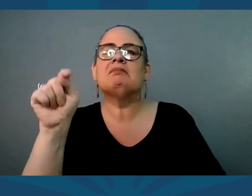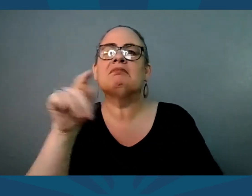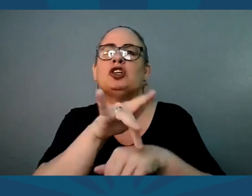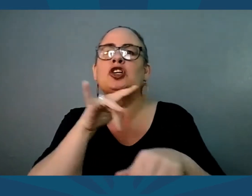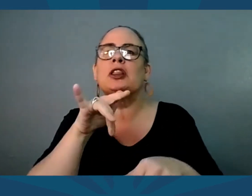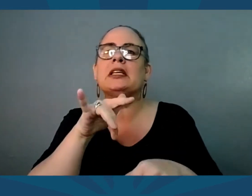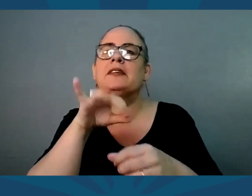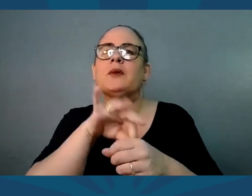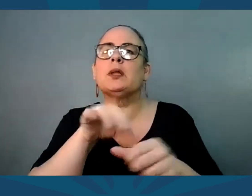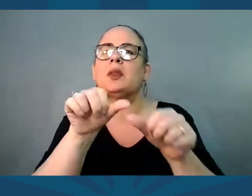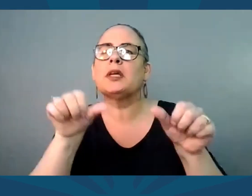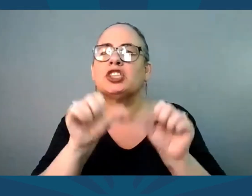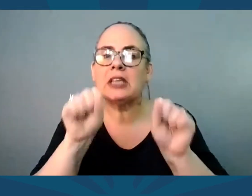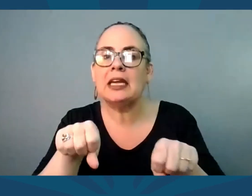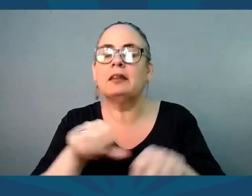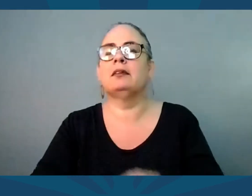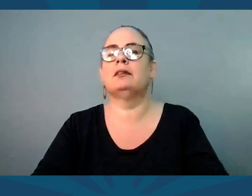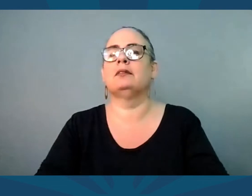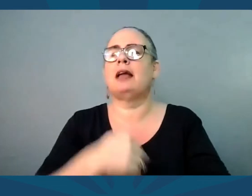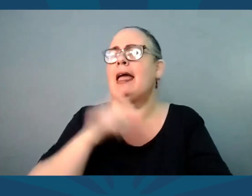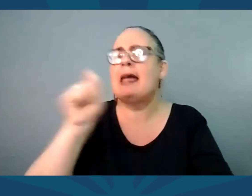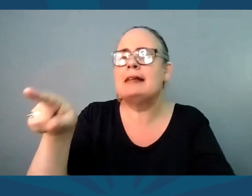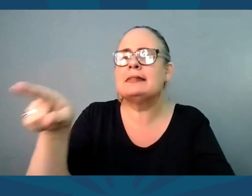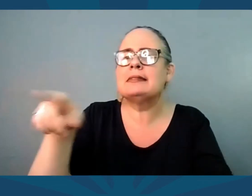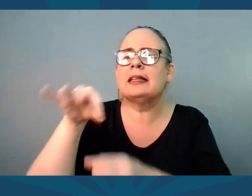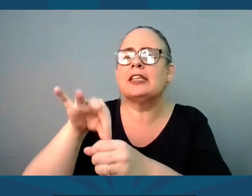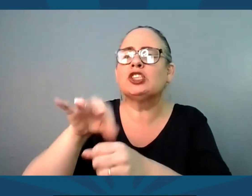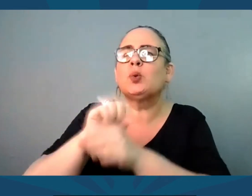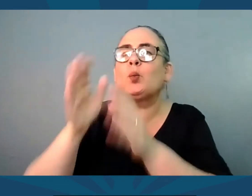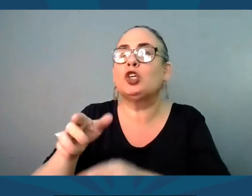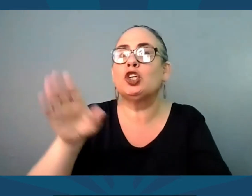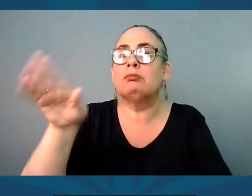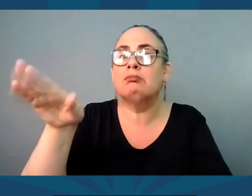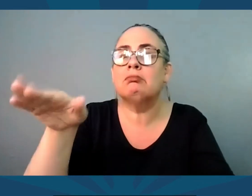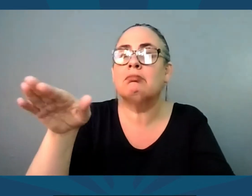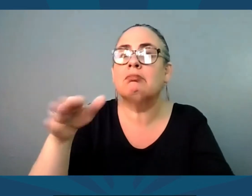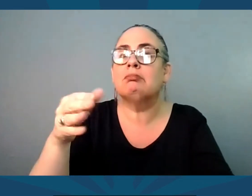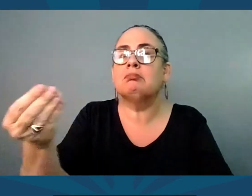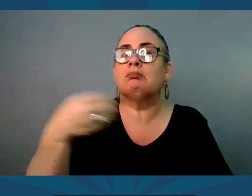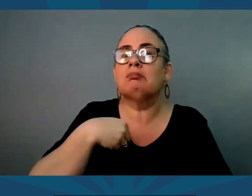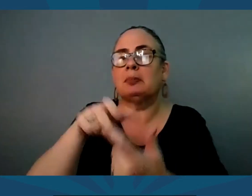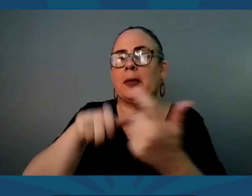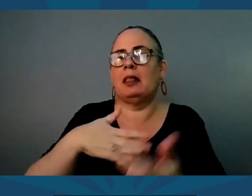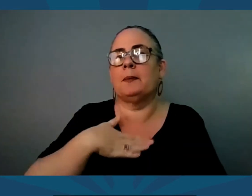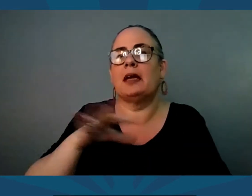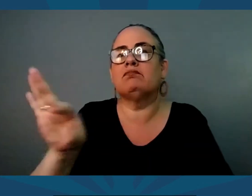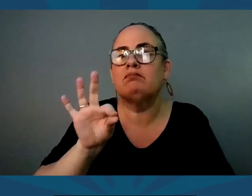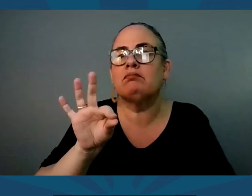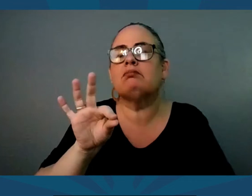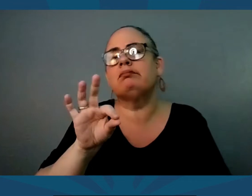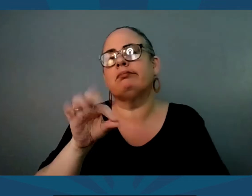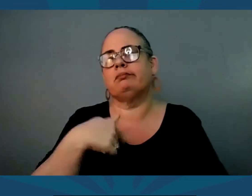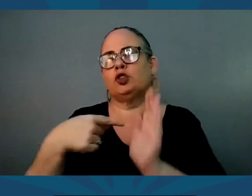Visit an in-person early voting location and ask the election worker for the ballot of your